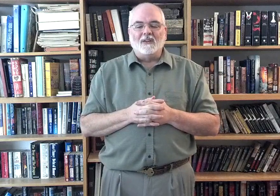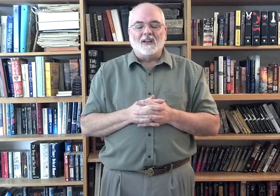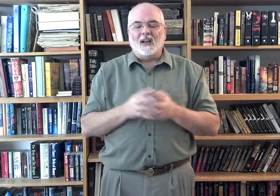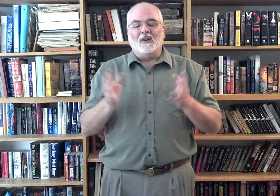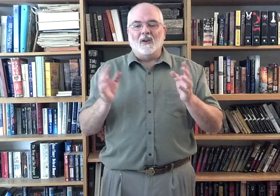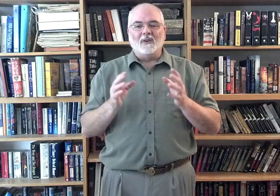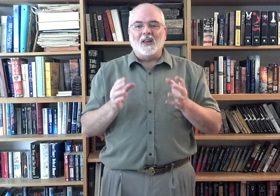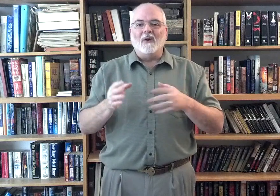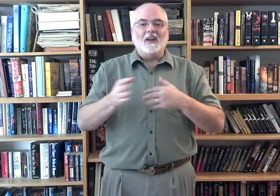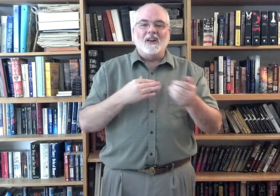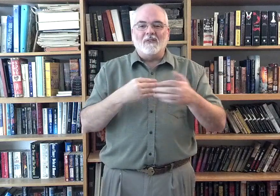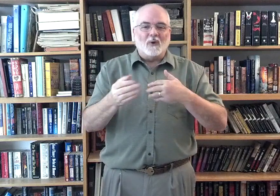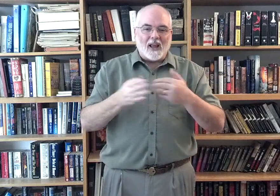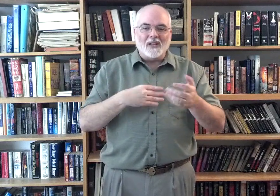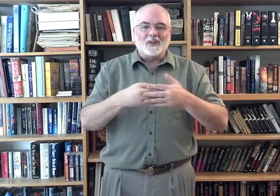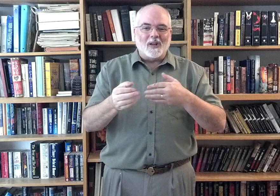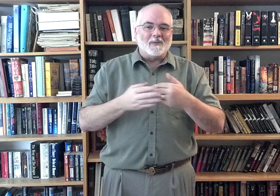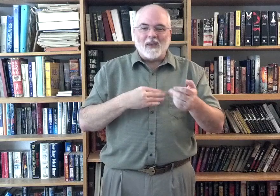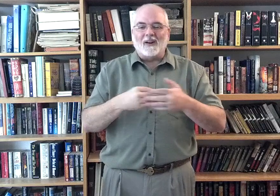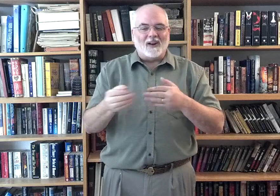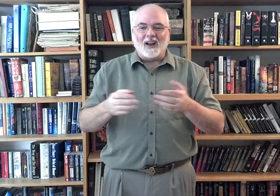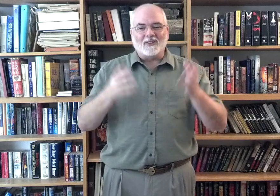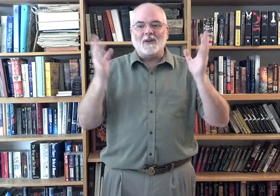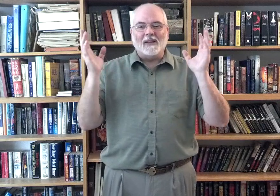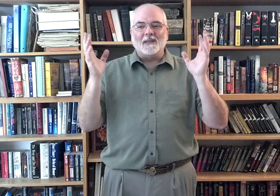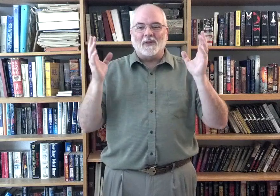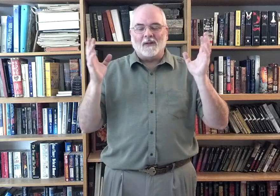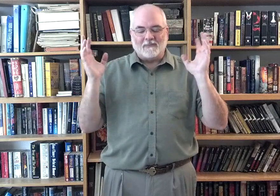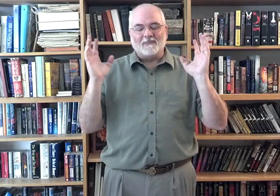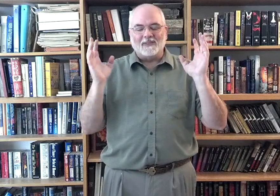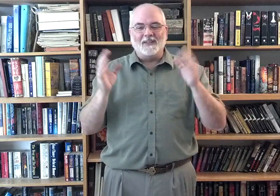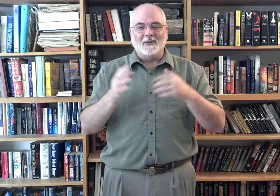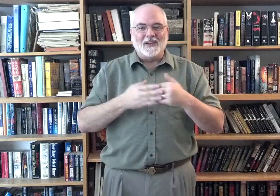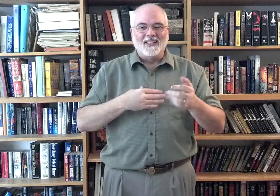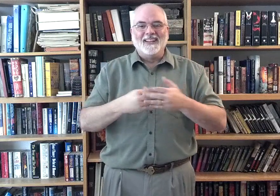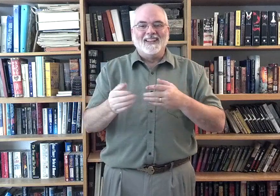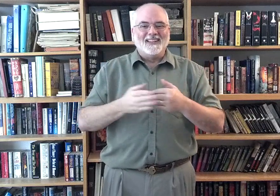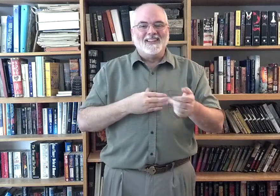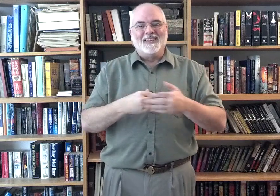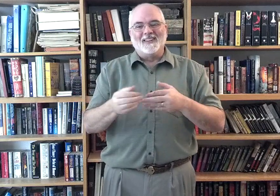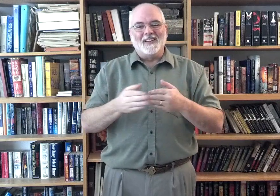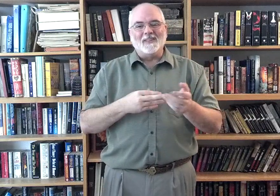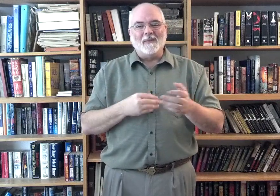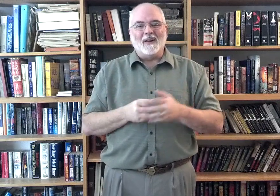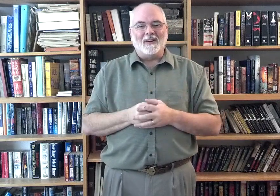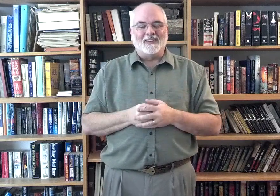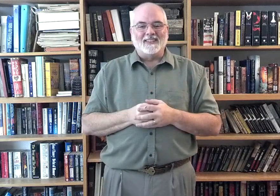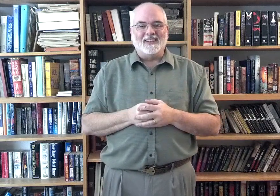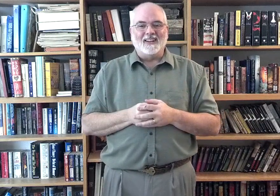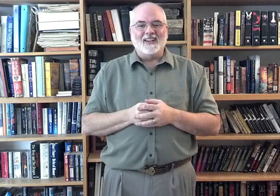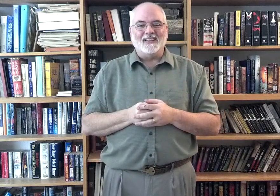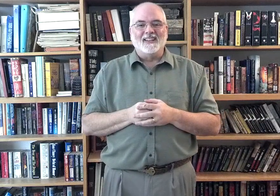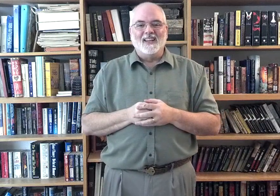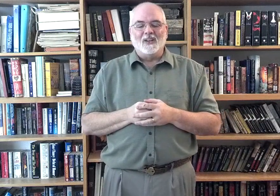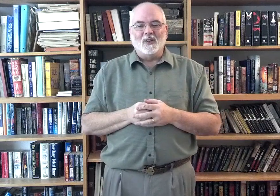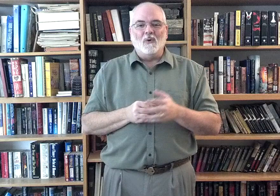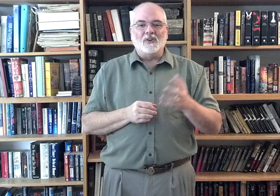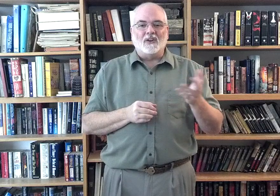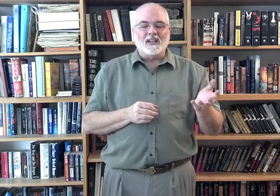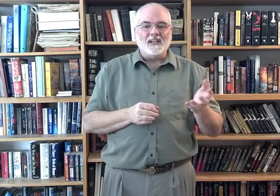I don't know. Anyway, if you were to answer, doesn't matter. I'm trying to make something up. Didn't do it. Doesn't matter. All right. Do you want your tea